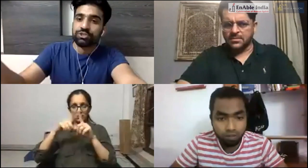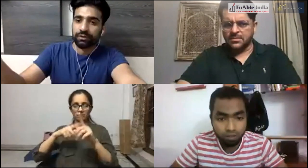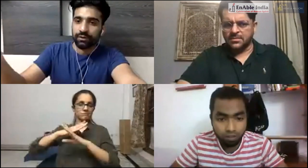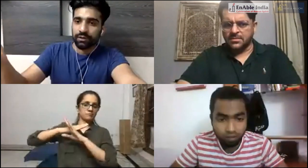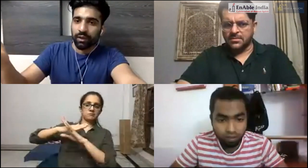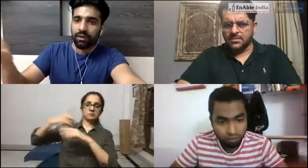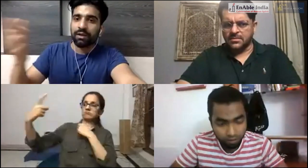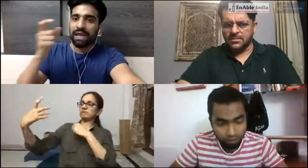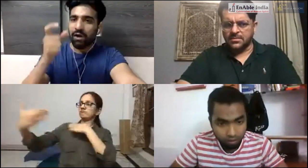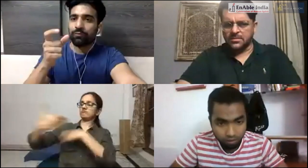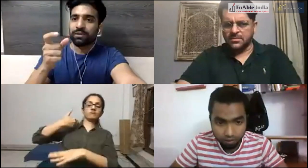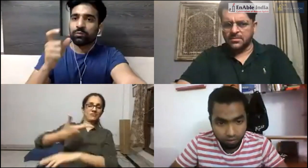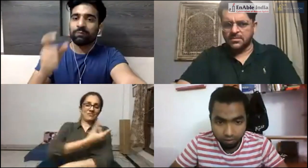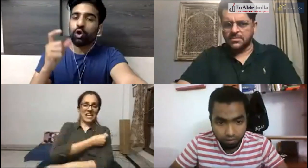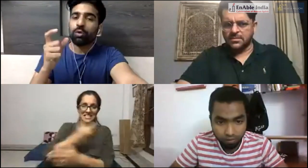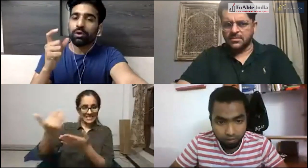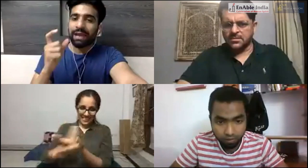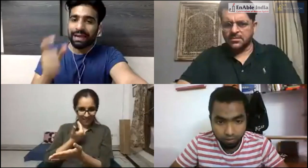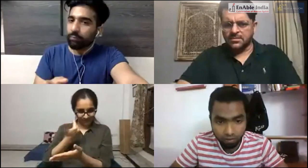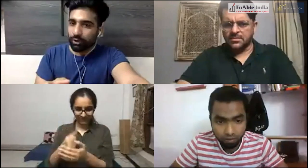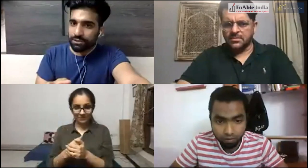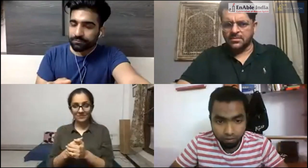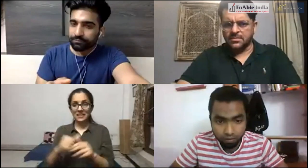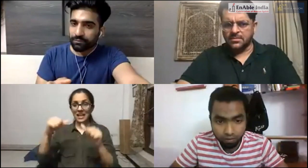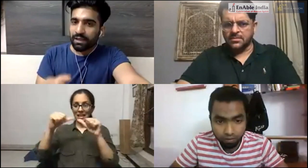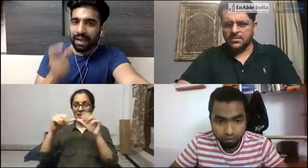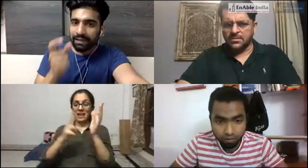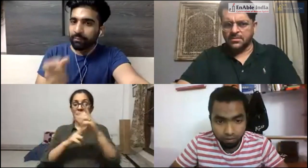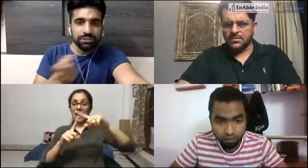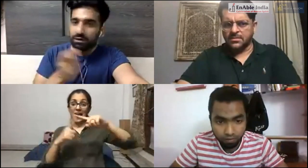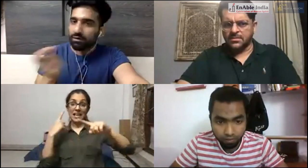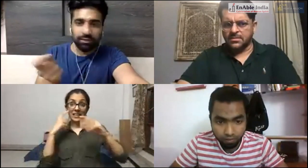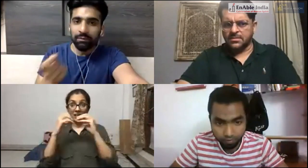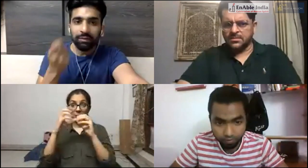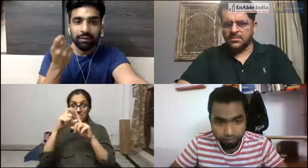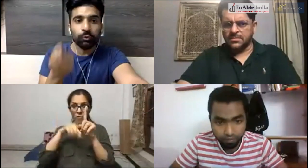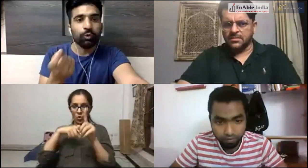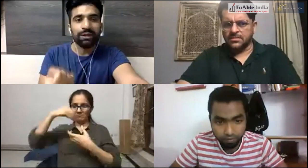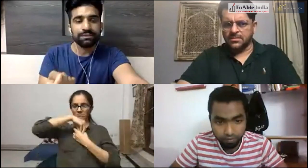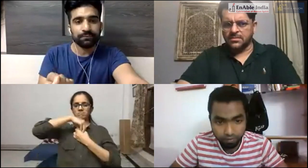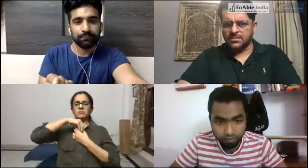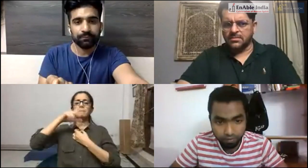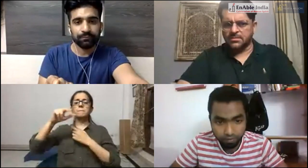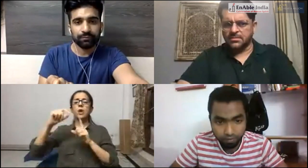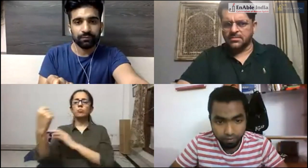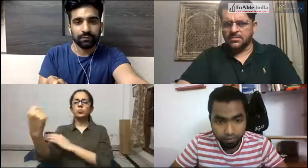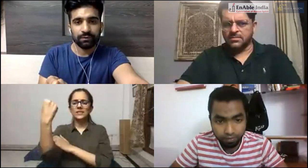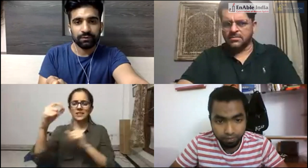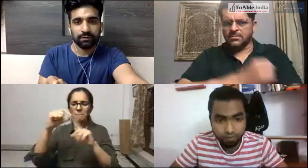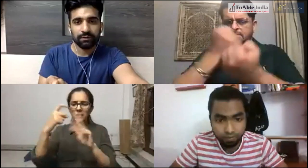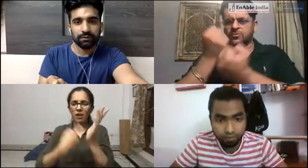infection. Okay, now when we talk about antibodies are nothing but proteins.